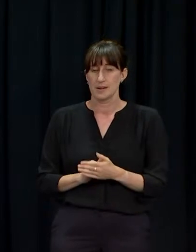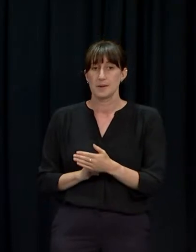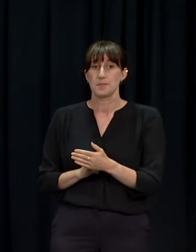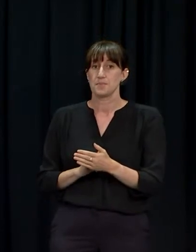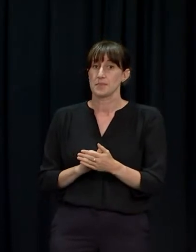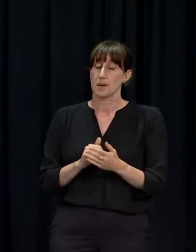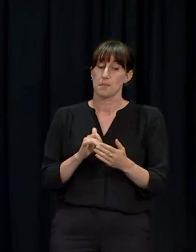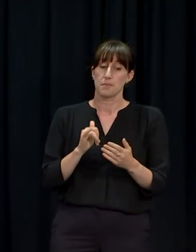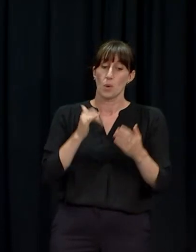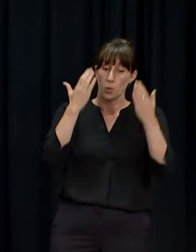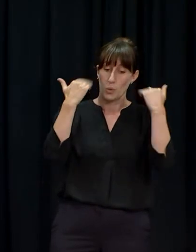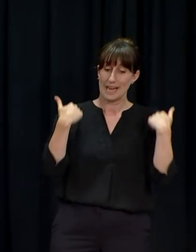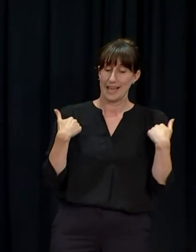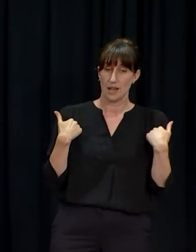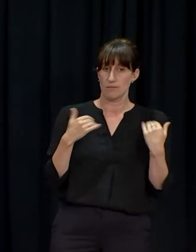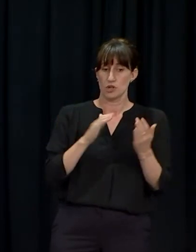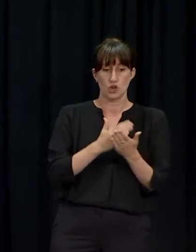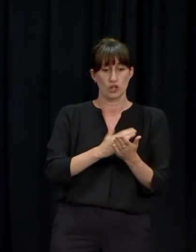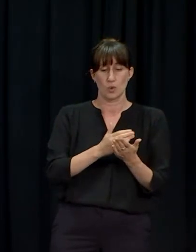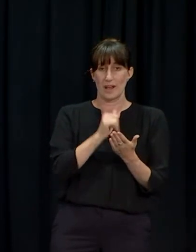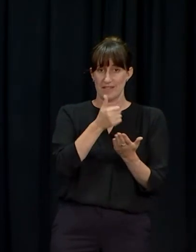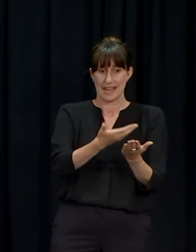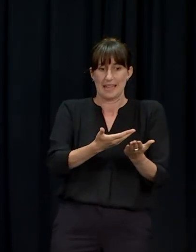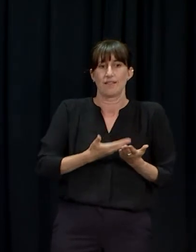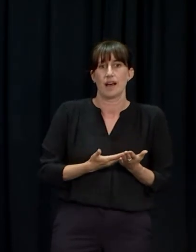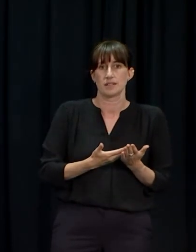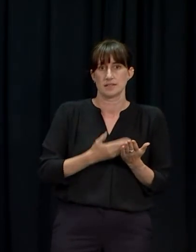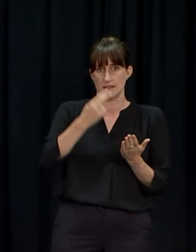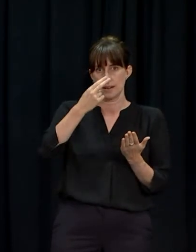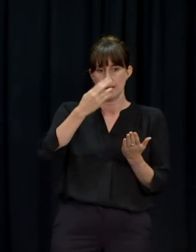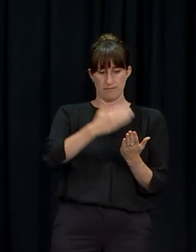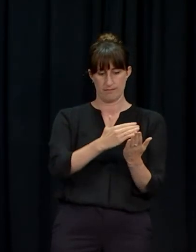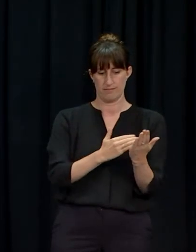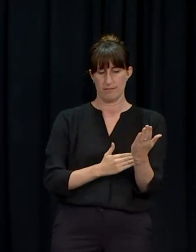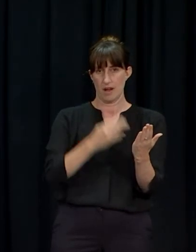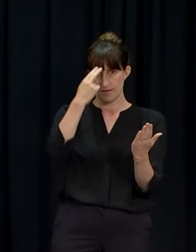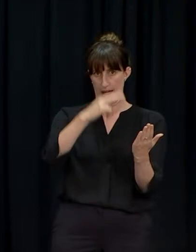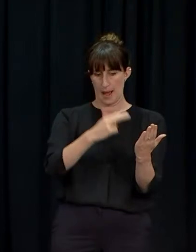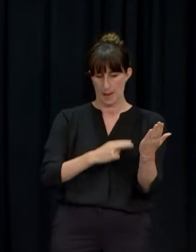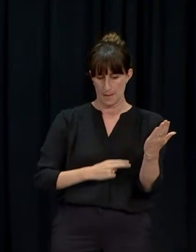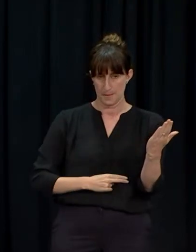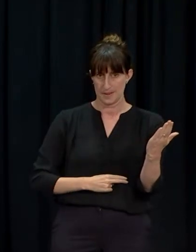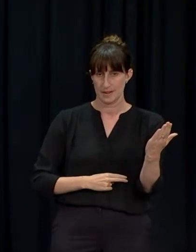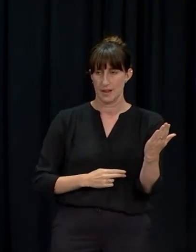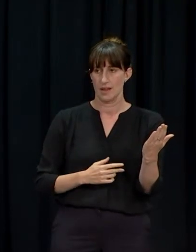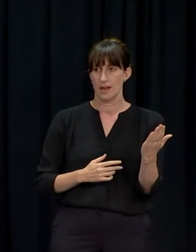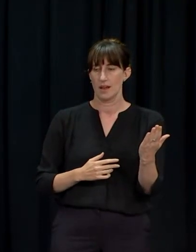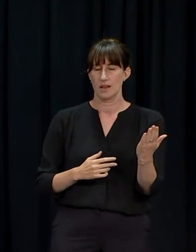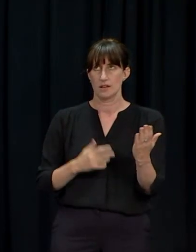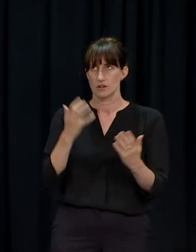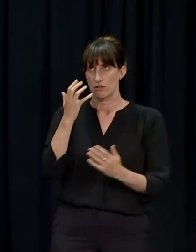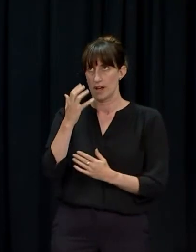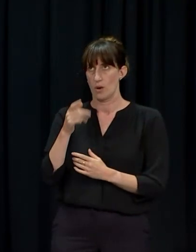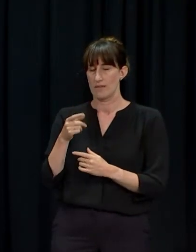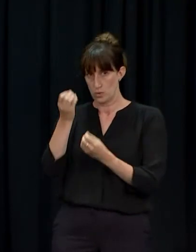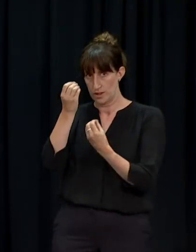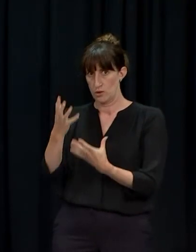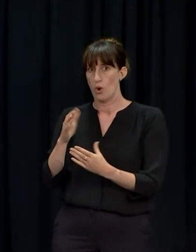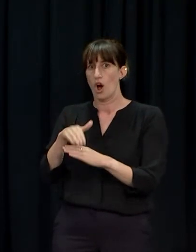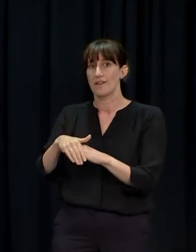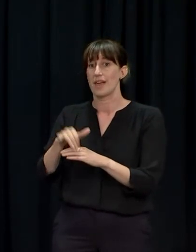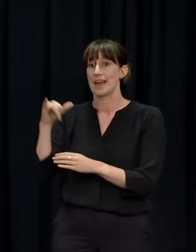there. But I think we'll have to get back to you on the case of on the aeroplane. But in terms of